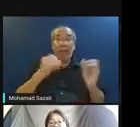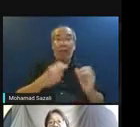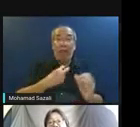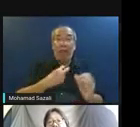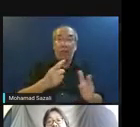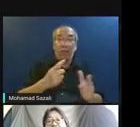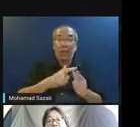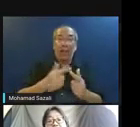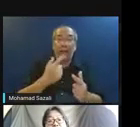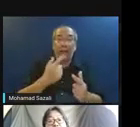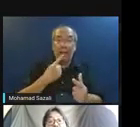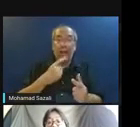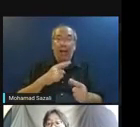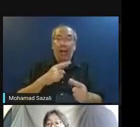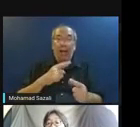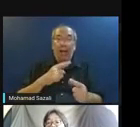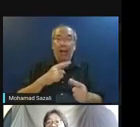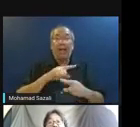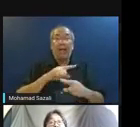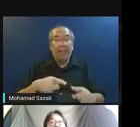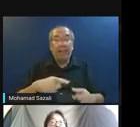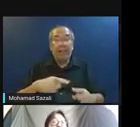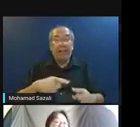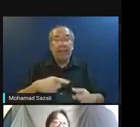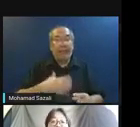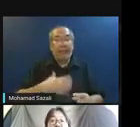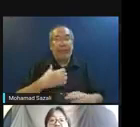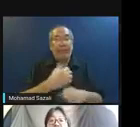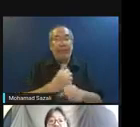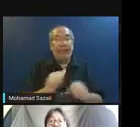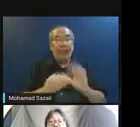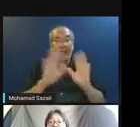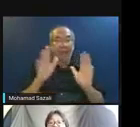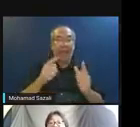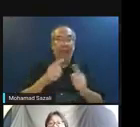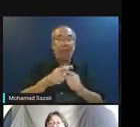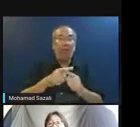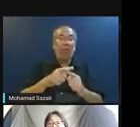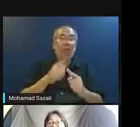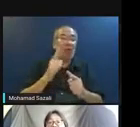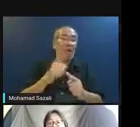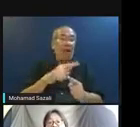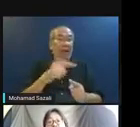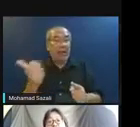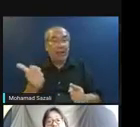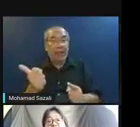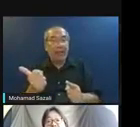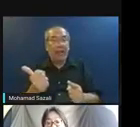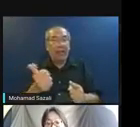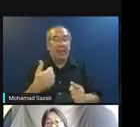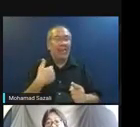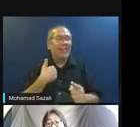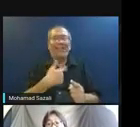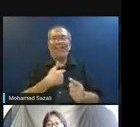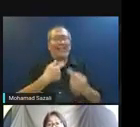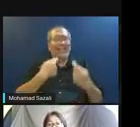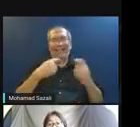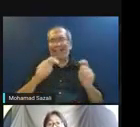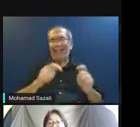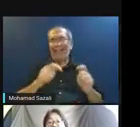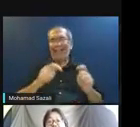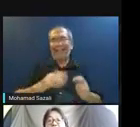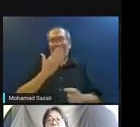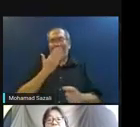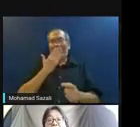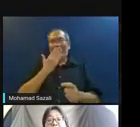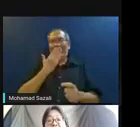he says that if we have no voice or no tongue and wish to make things clear to one another,